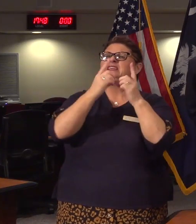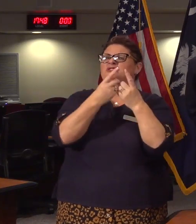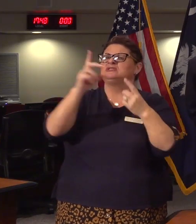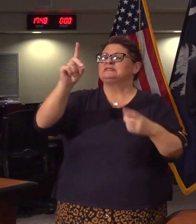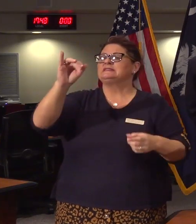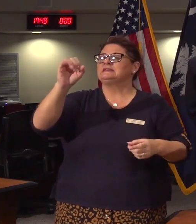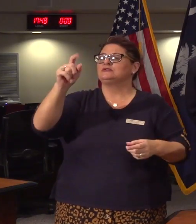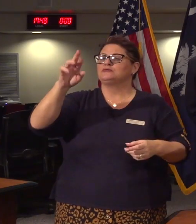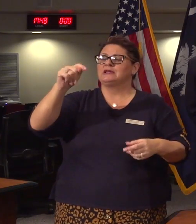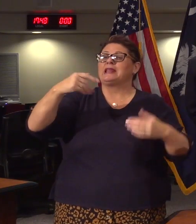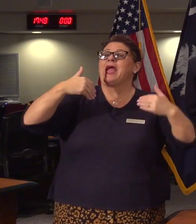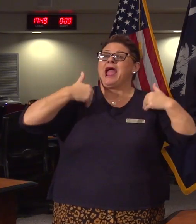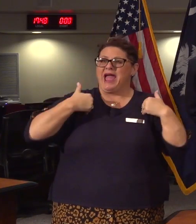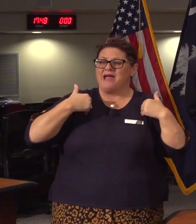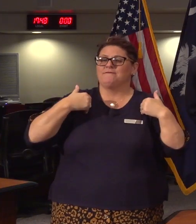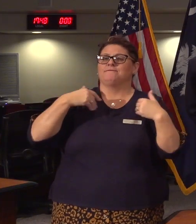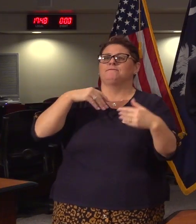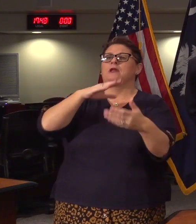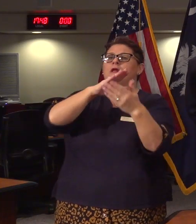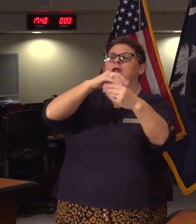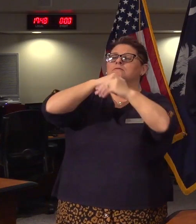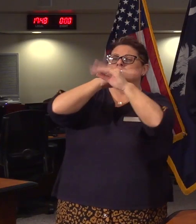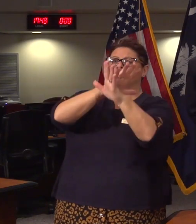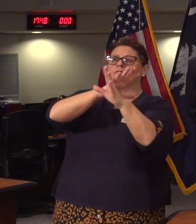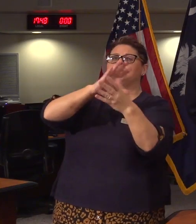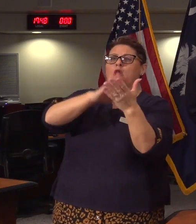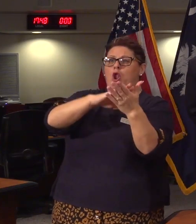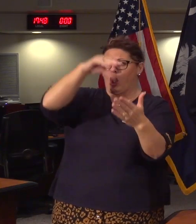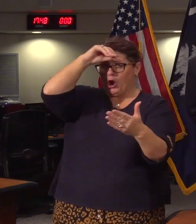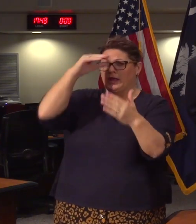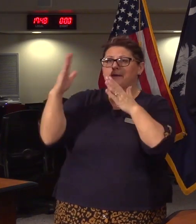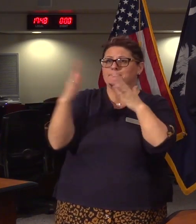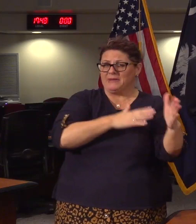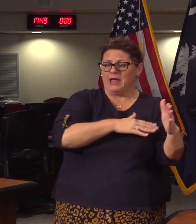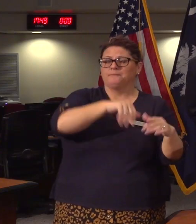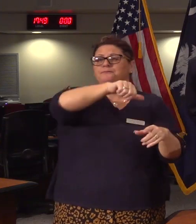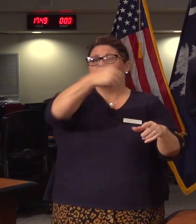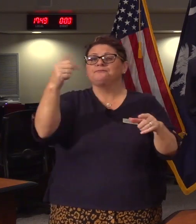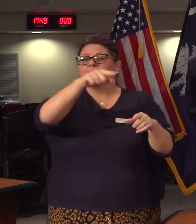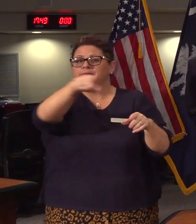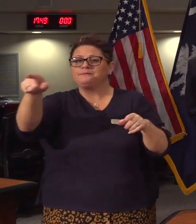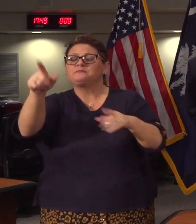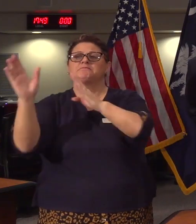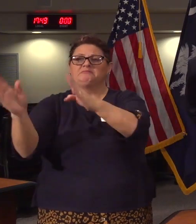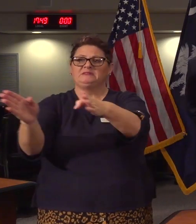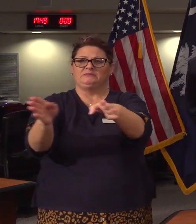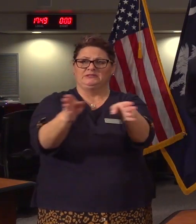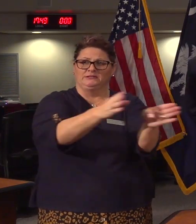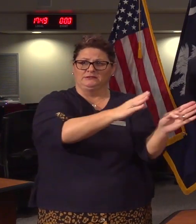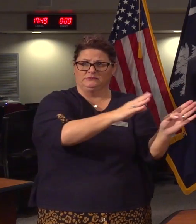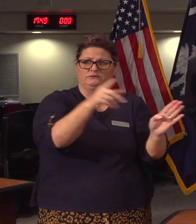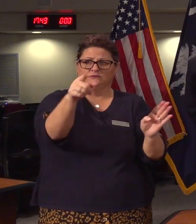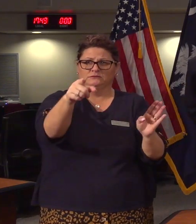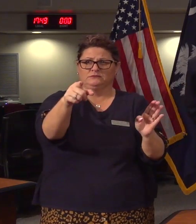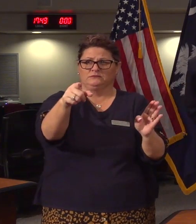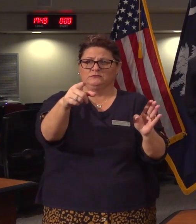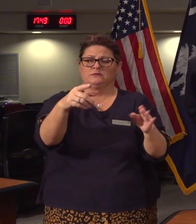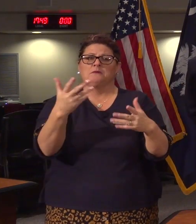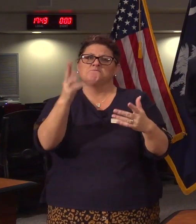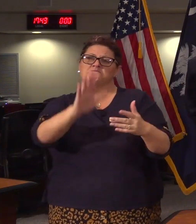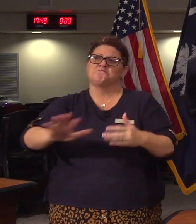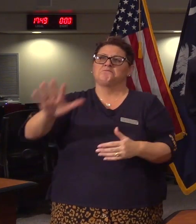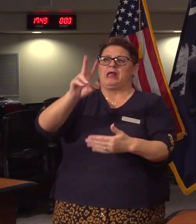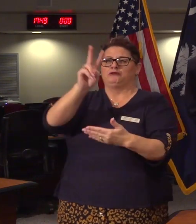plan. The others are submitting those plans to us now for instruction. We asked them to work on instruction that might cover 2